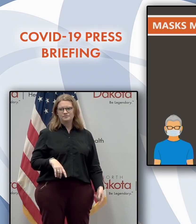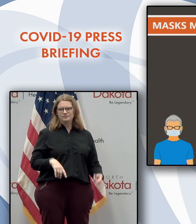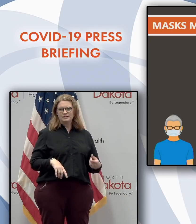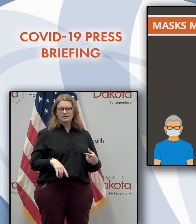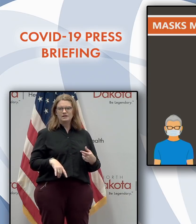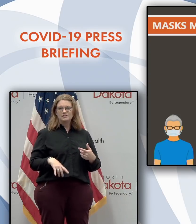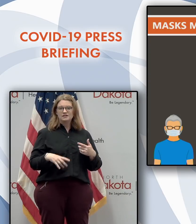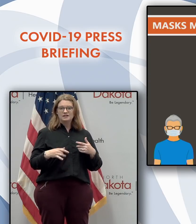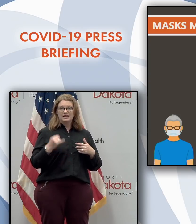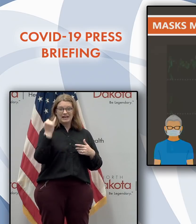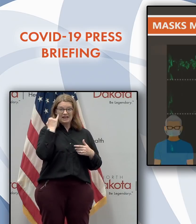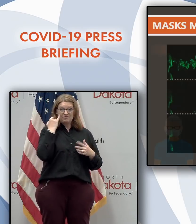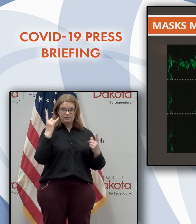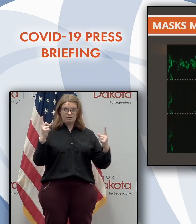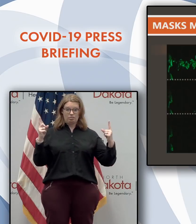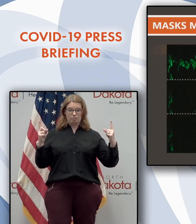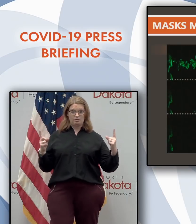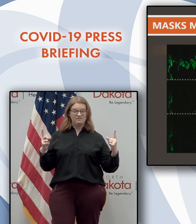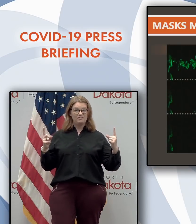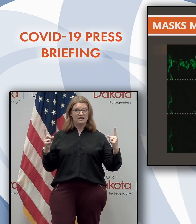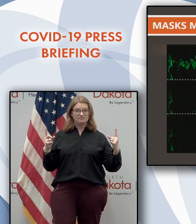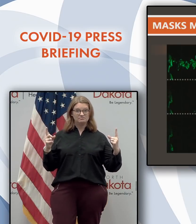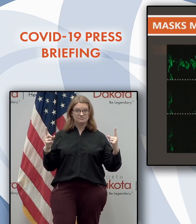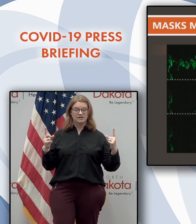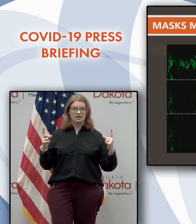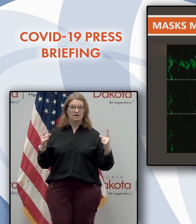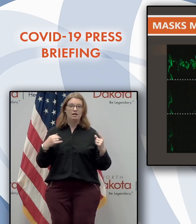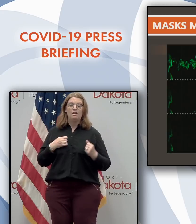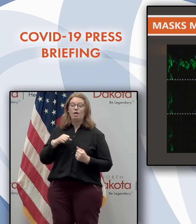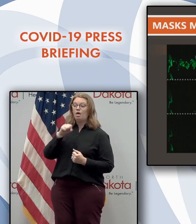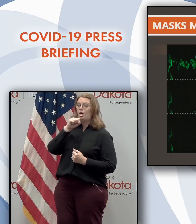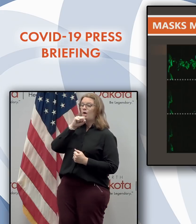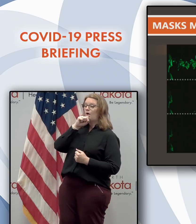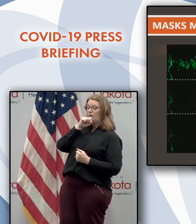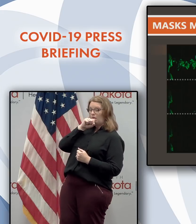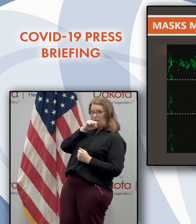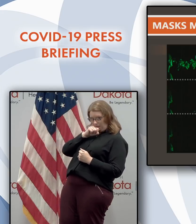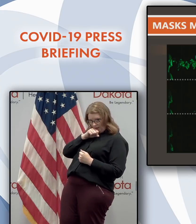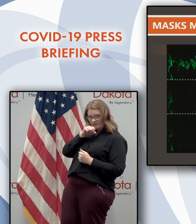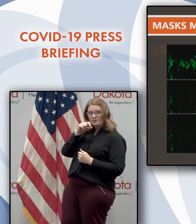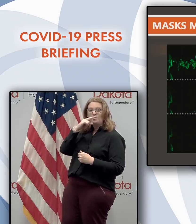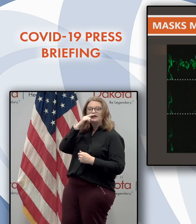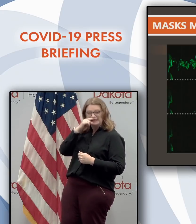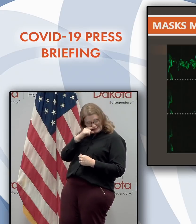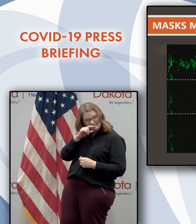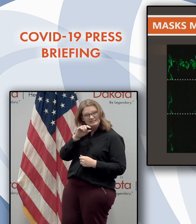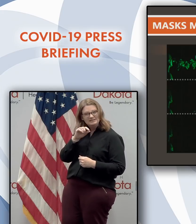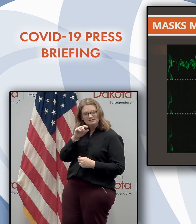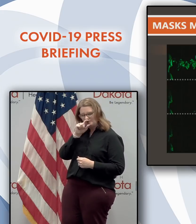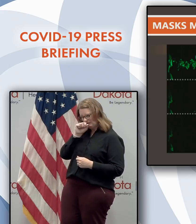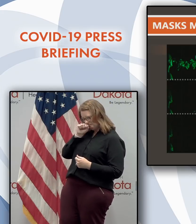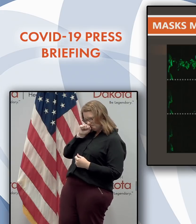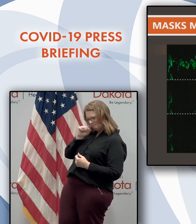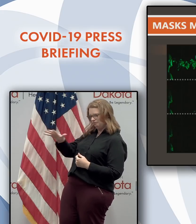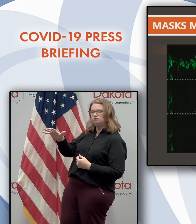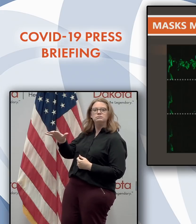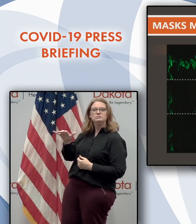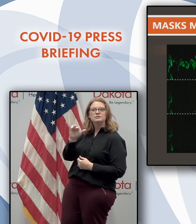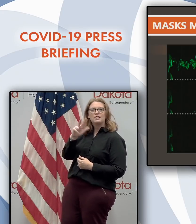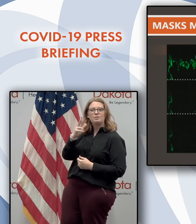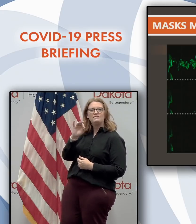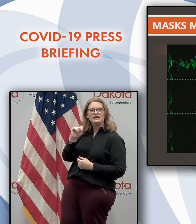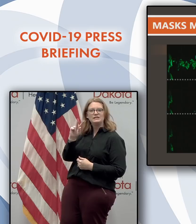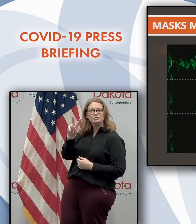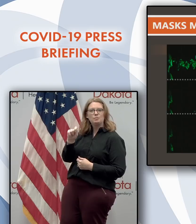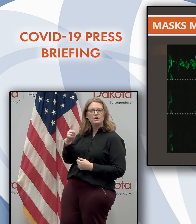3 feet away, and somebody coughs, sneezes travel faster than coughs, 3 feet in 2.3 seconds. So